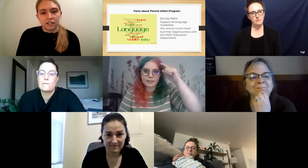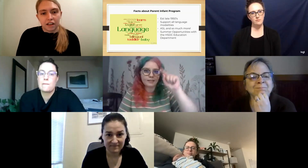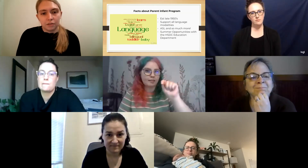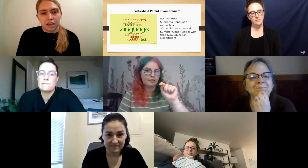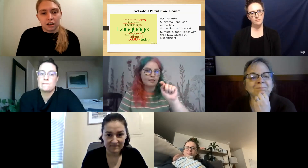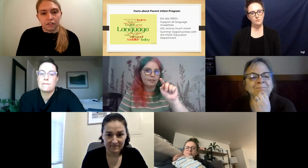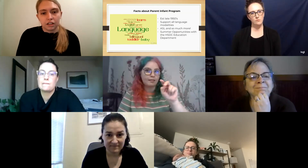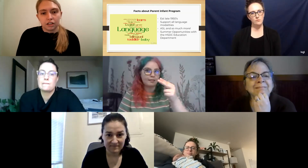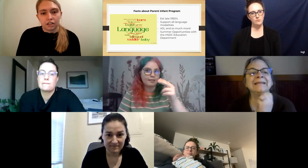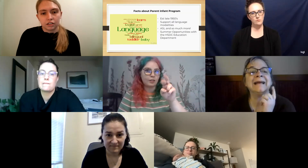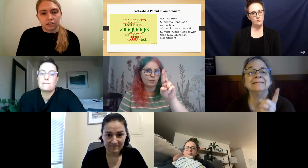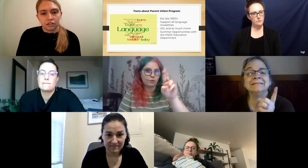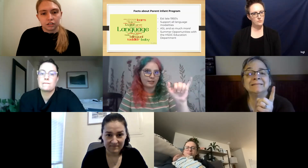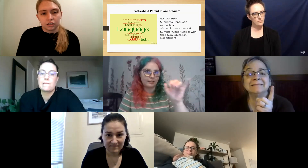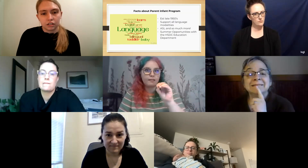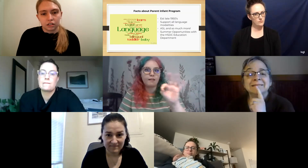their development of